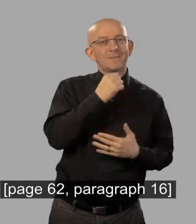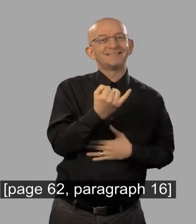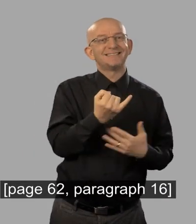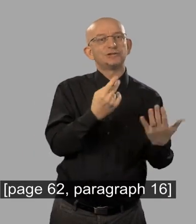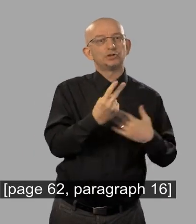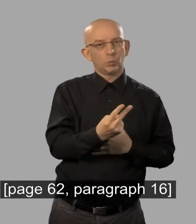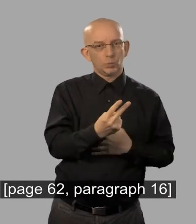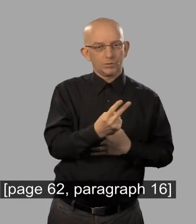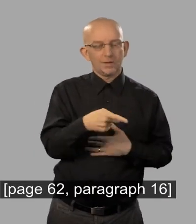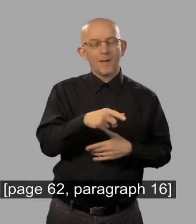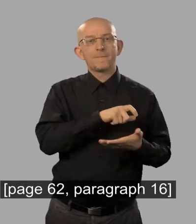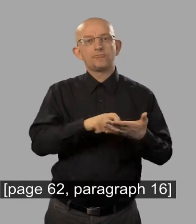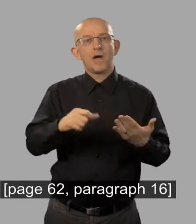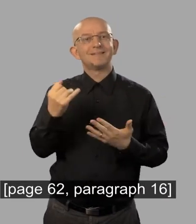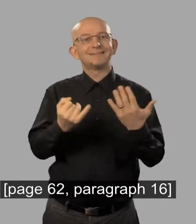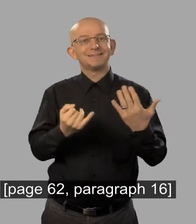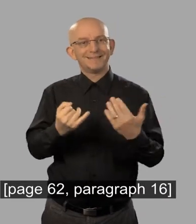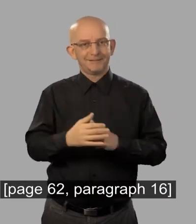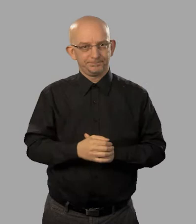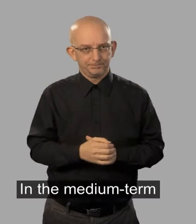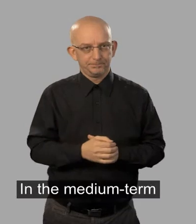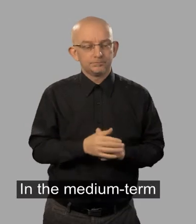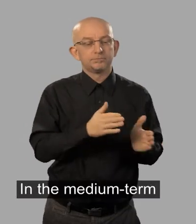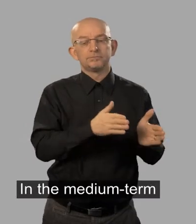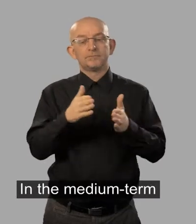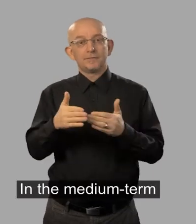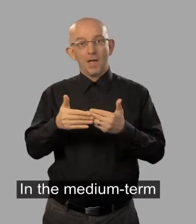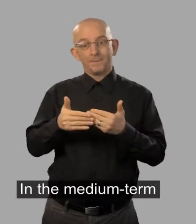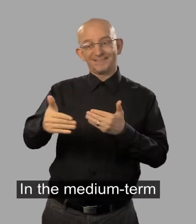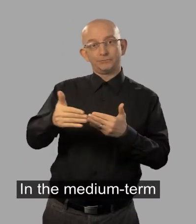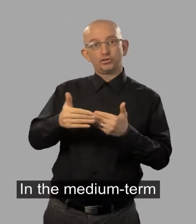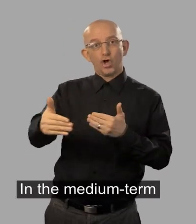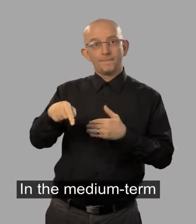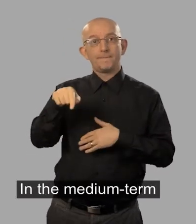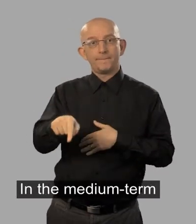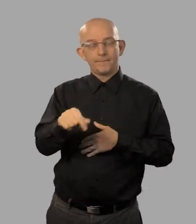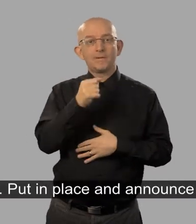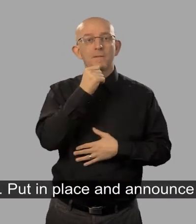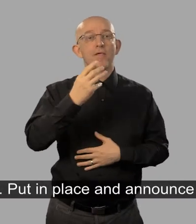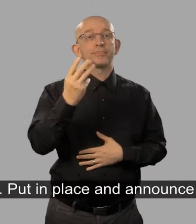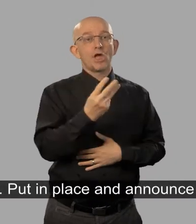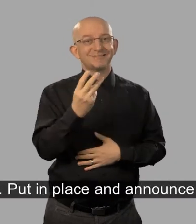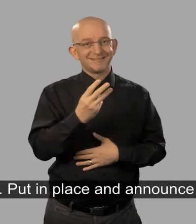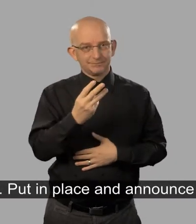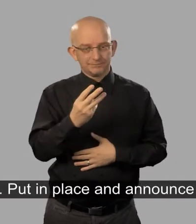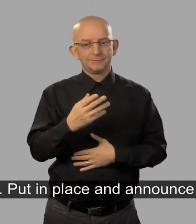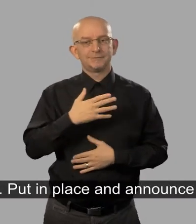Page 62, paragraph 16. In the medium term, 13. Put